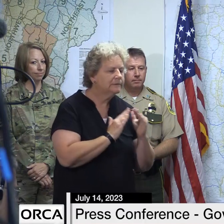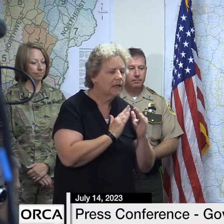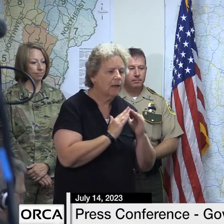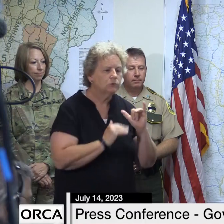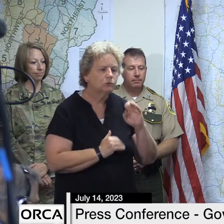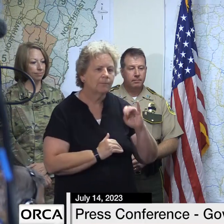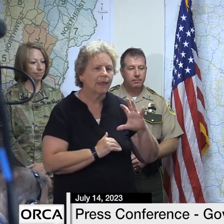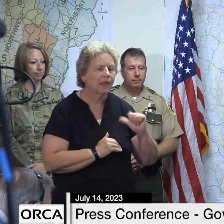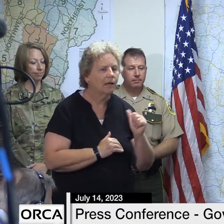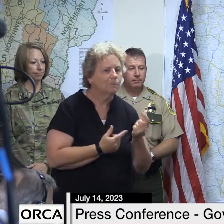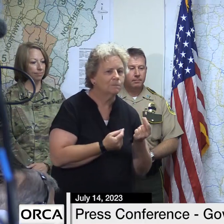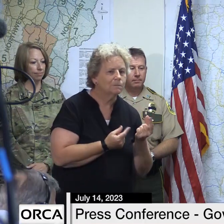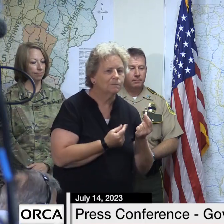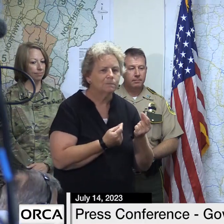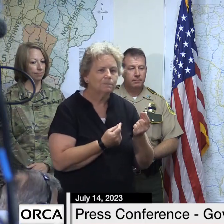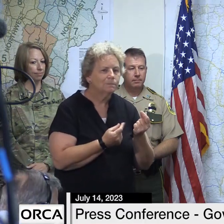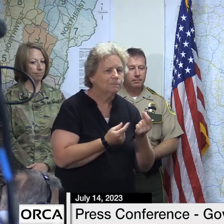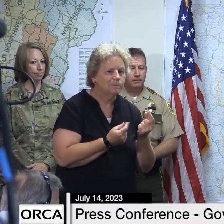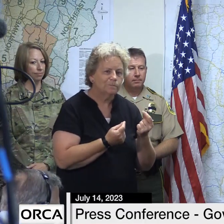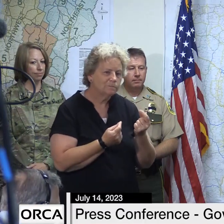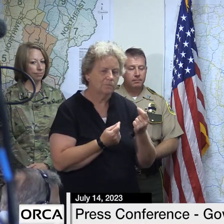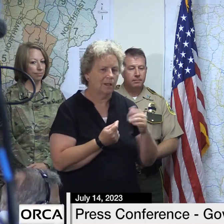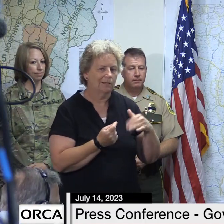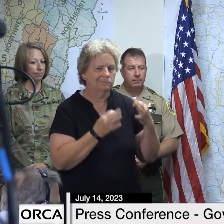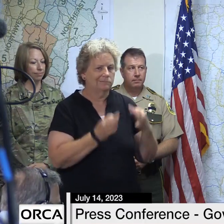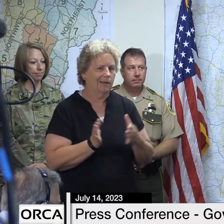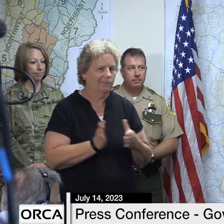forward regarding that structure.